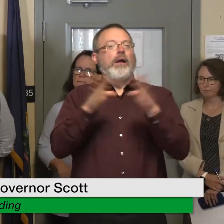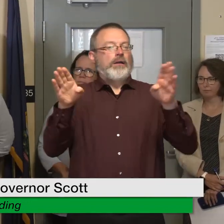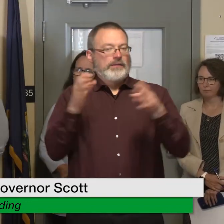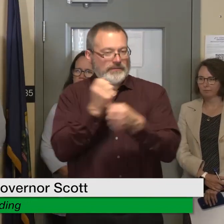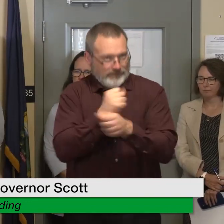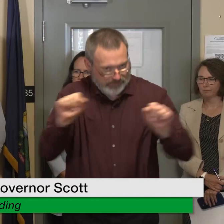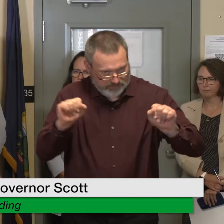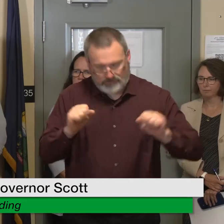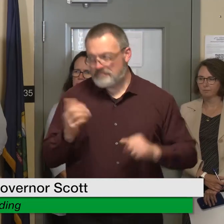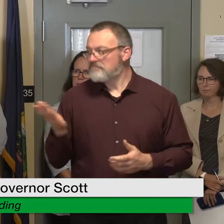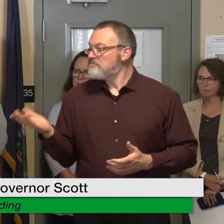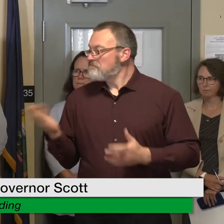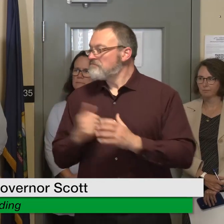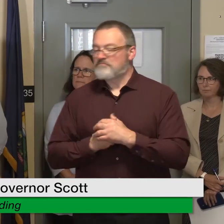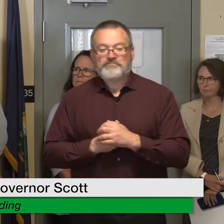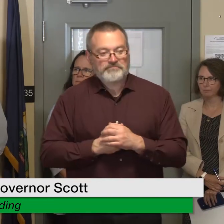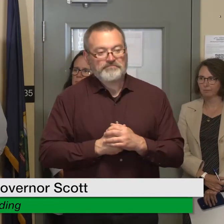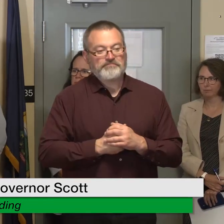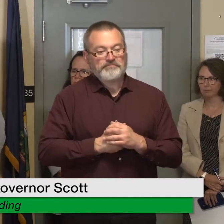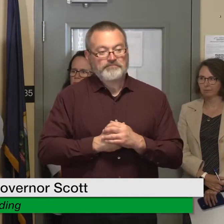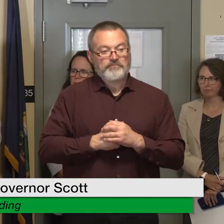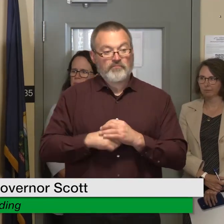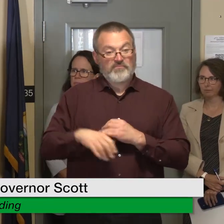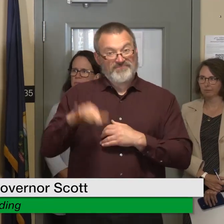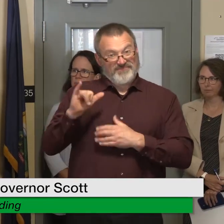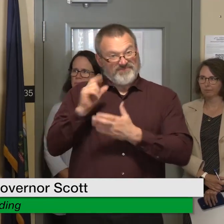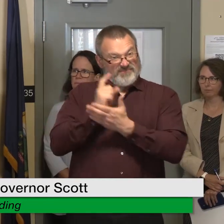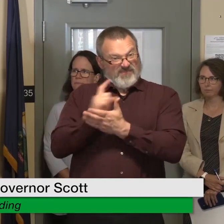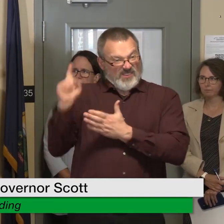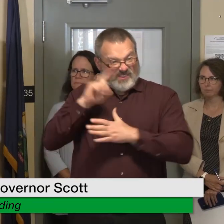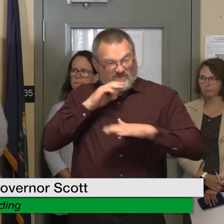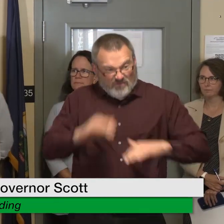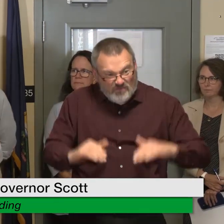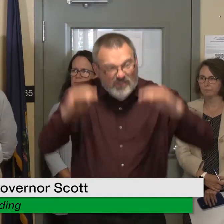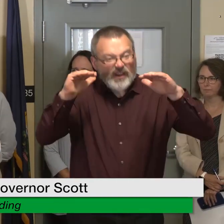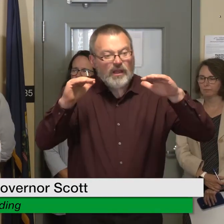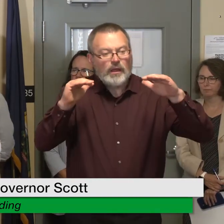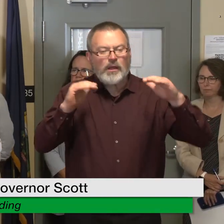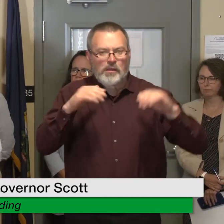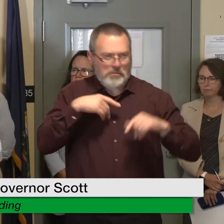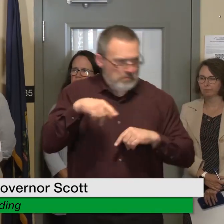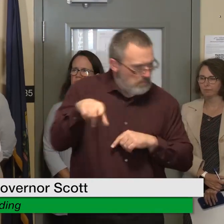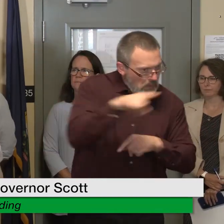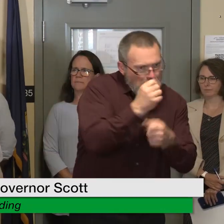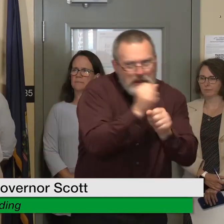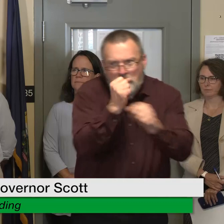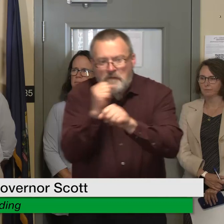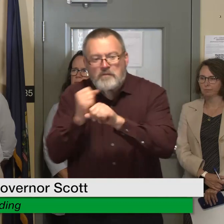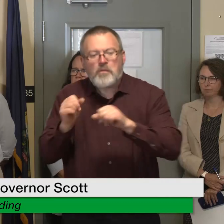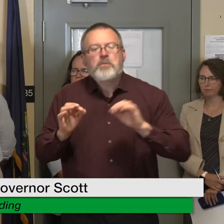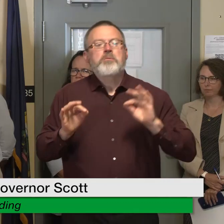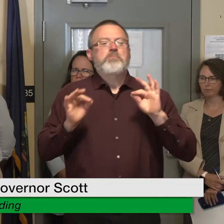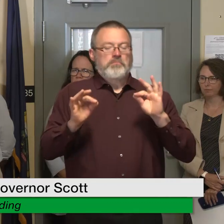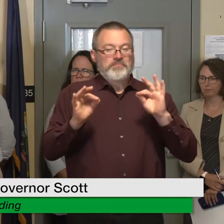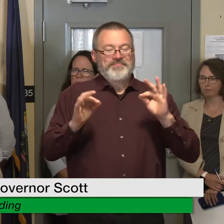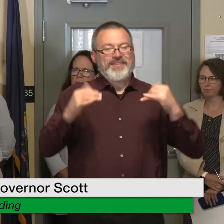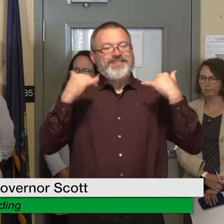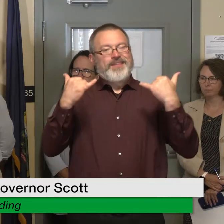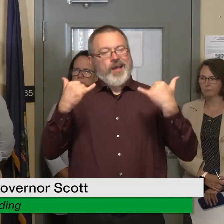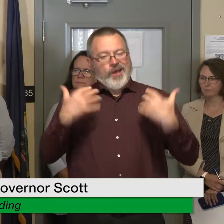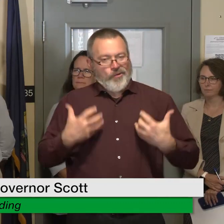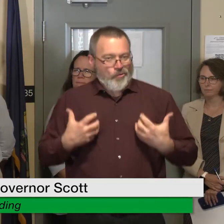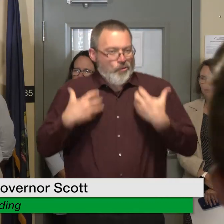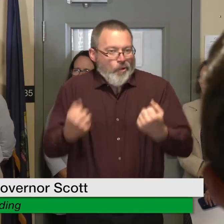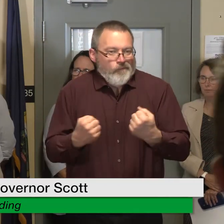10 July flooding have shifted out of a life safety posture and are now focused on the challenging work of recovery.